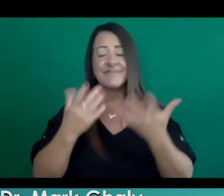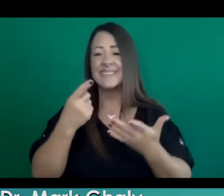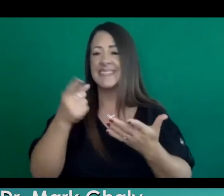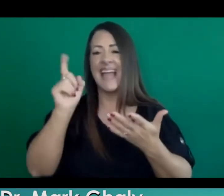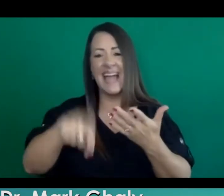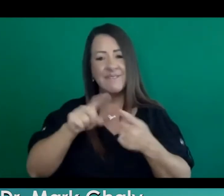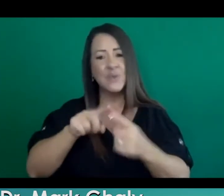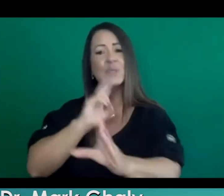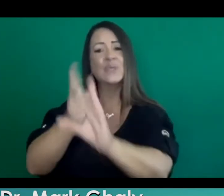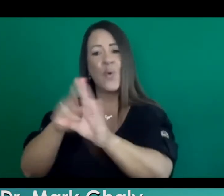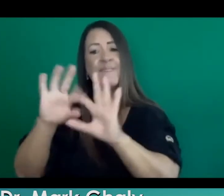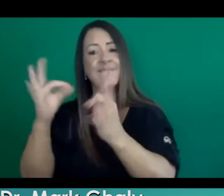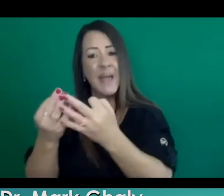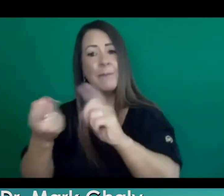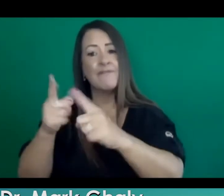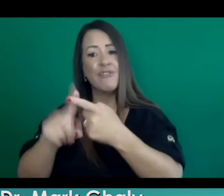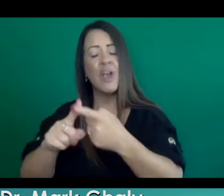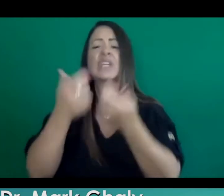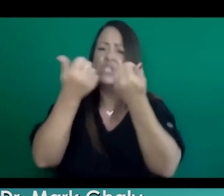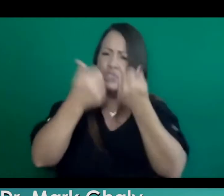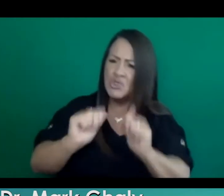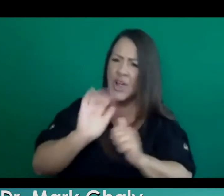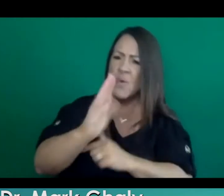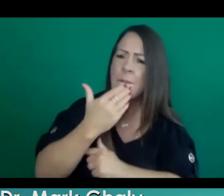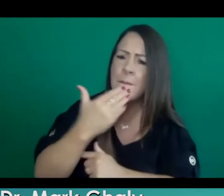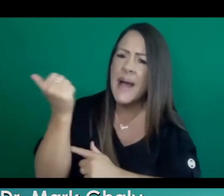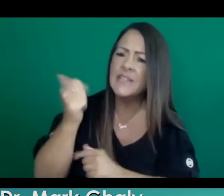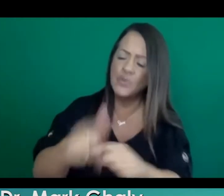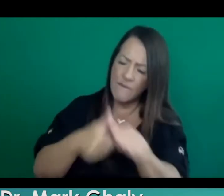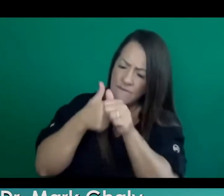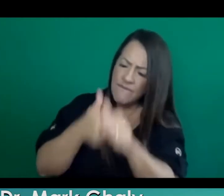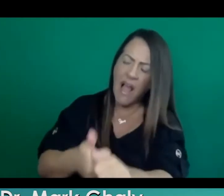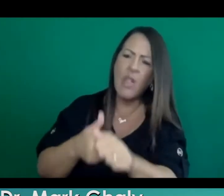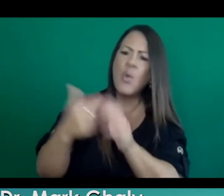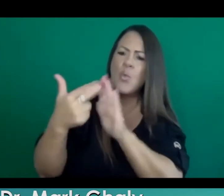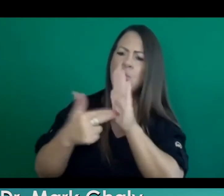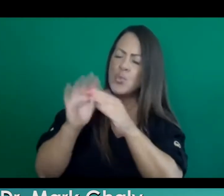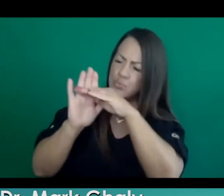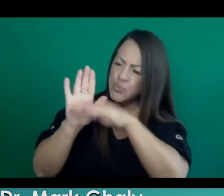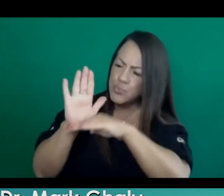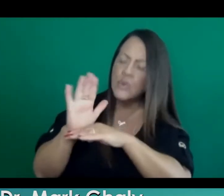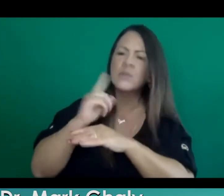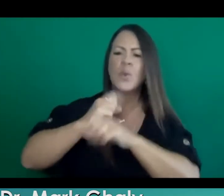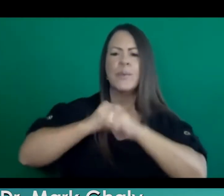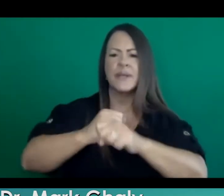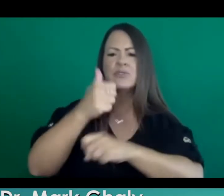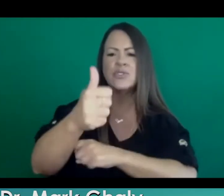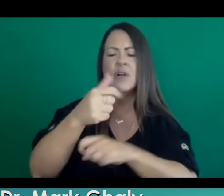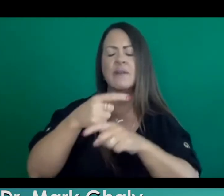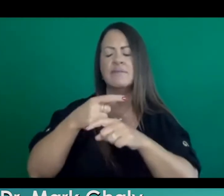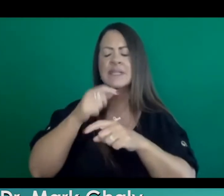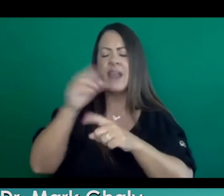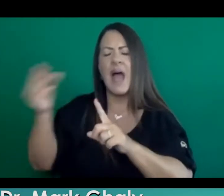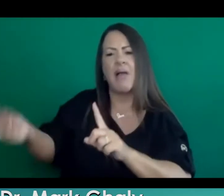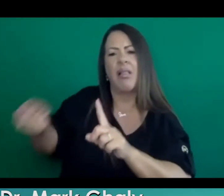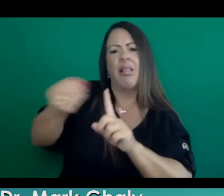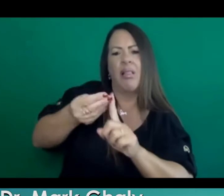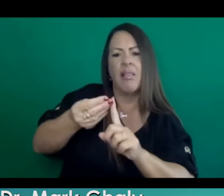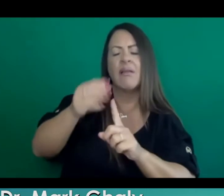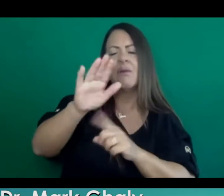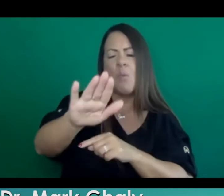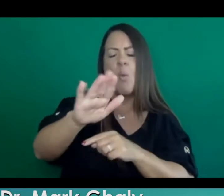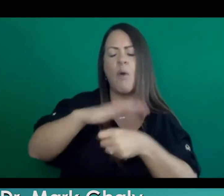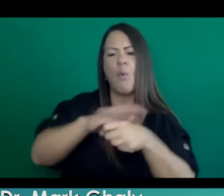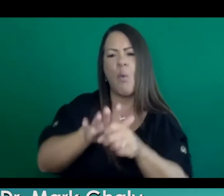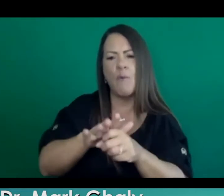time, follow as many of our precautions that we've been talking about as you possibly can. That means if you can have your own